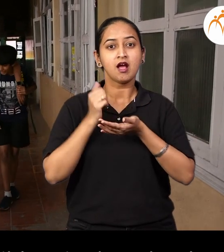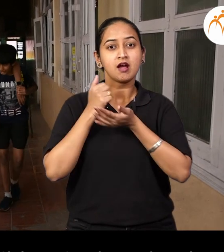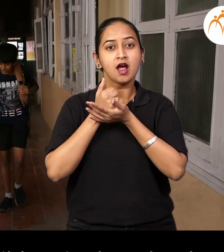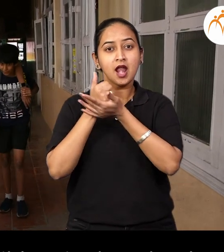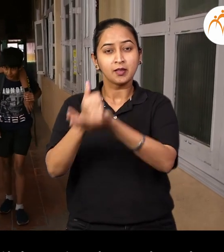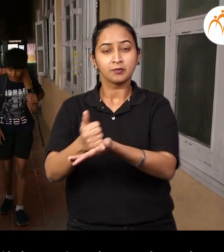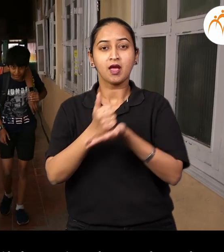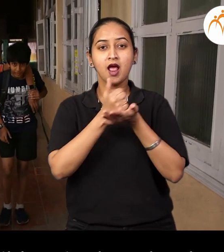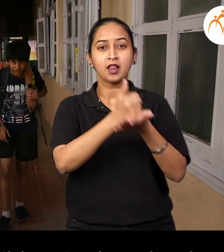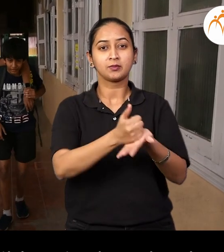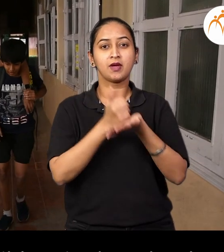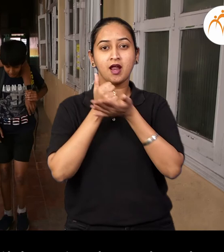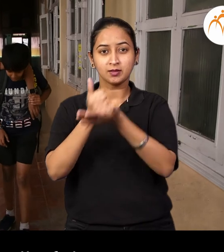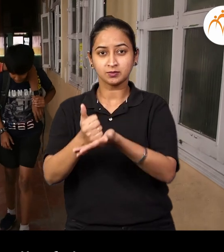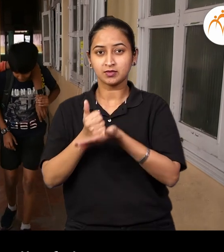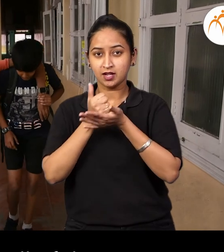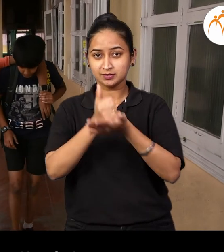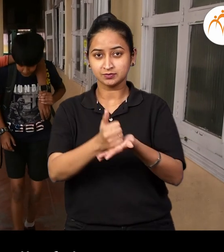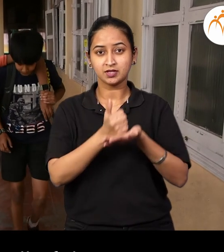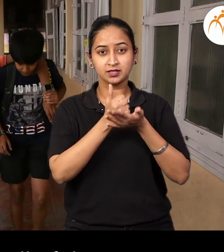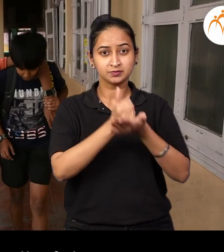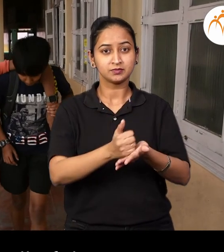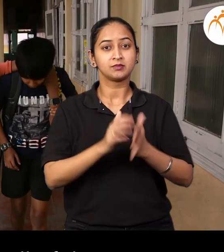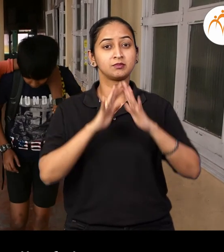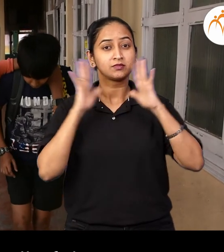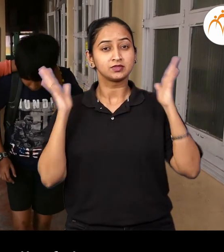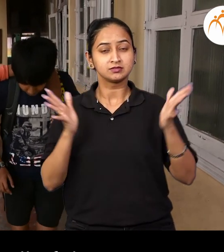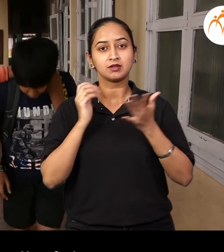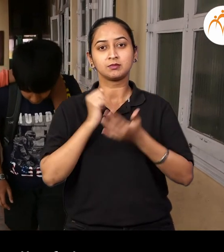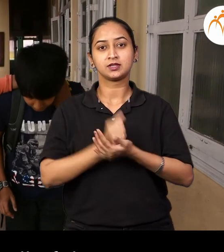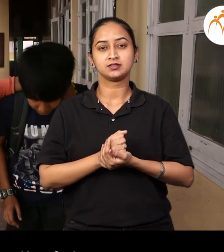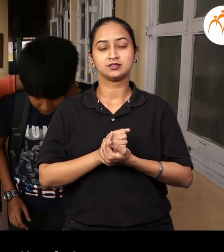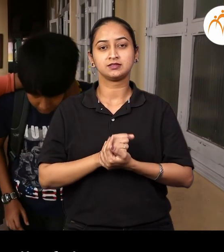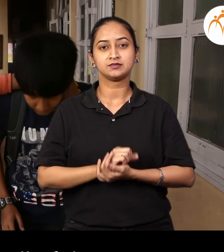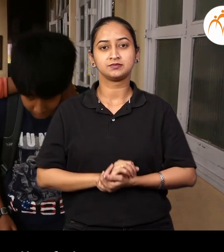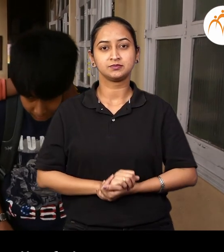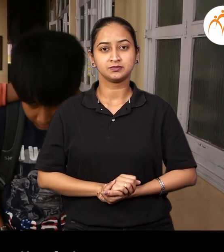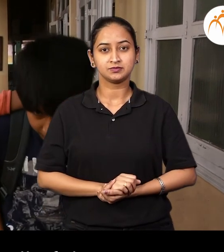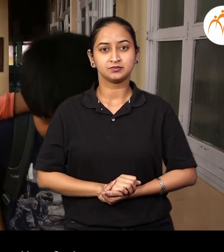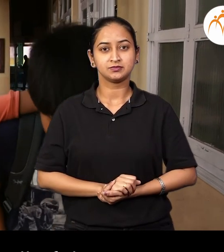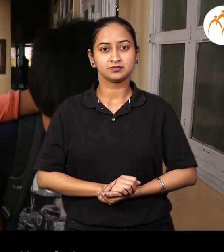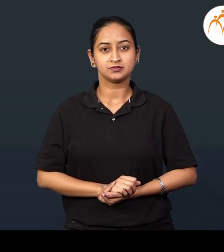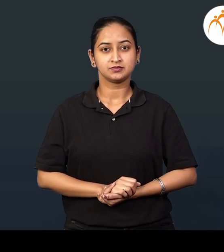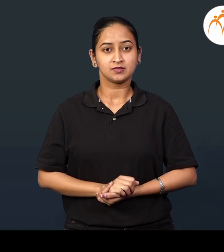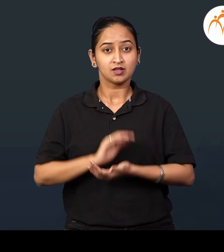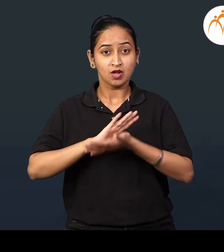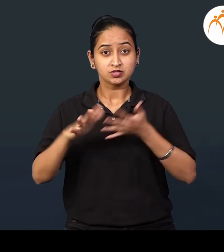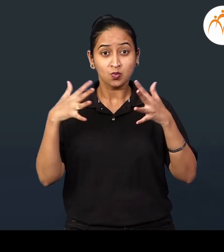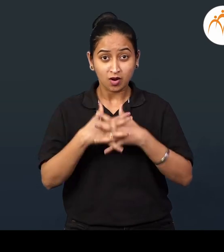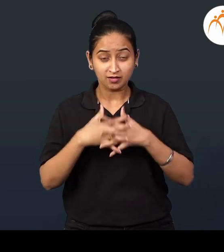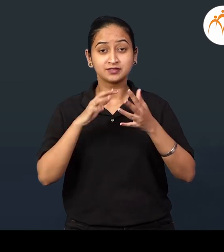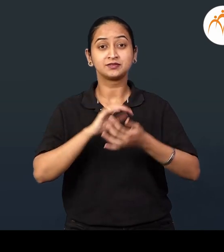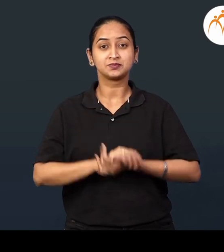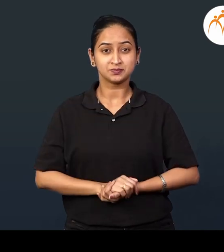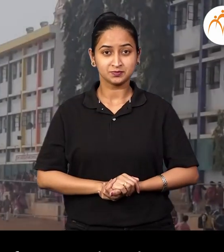in the school. We must help all of them. Exercise.